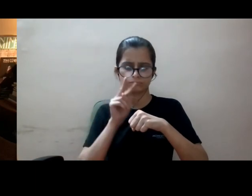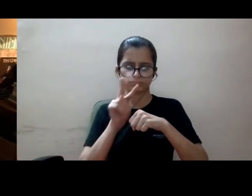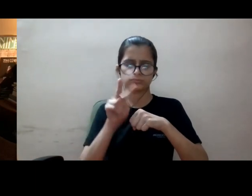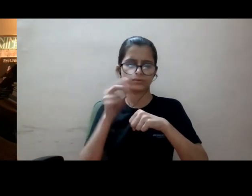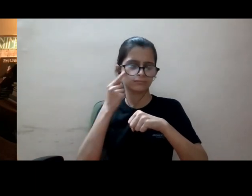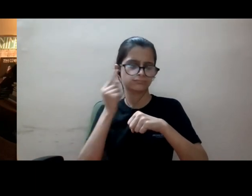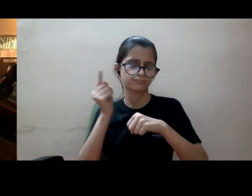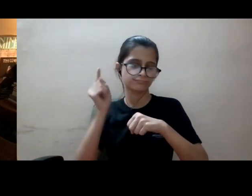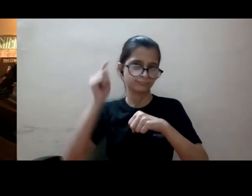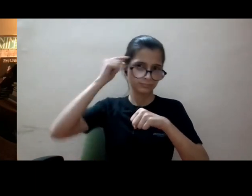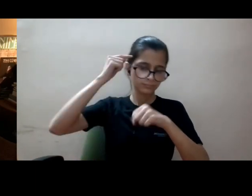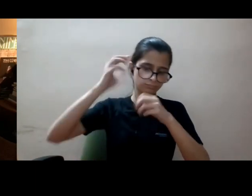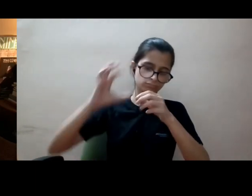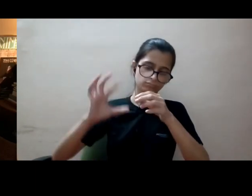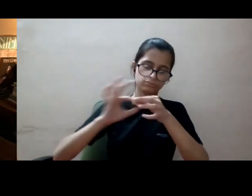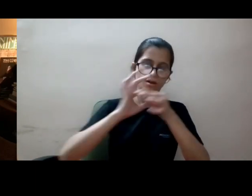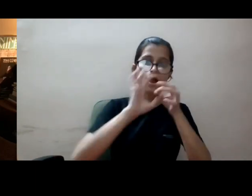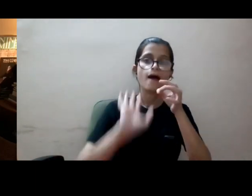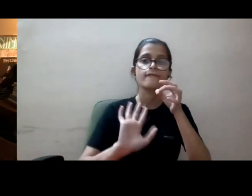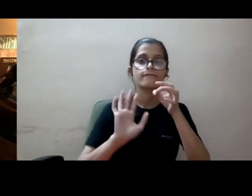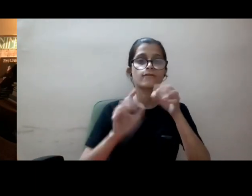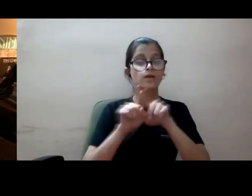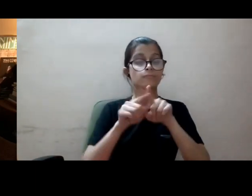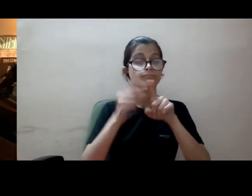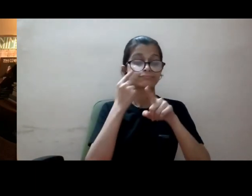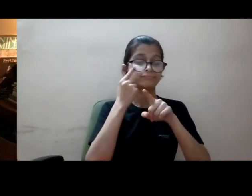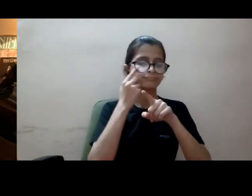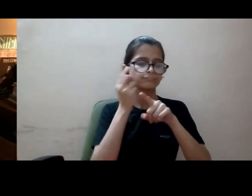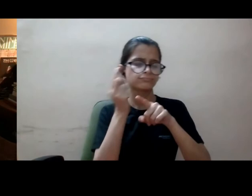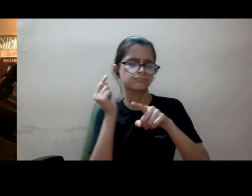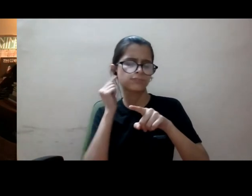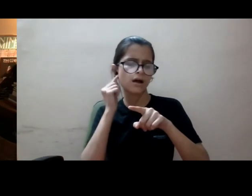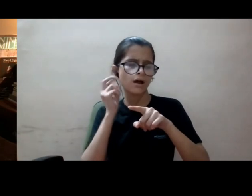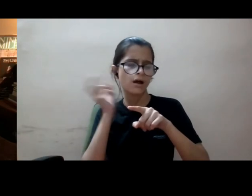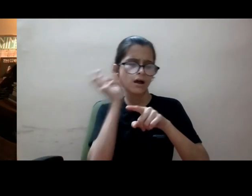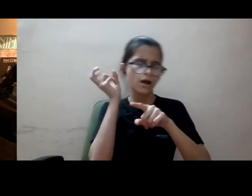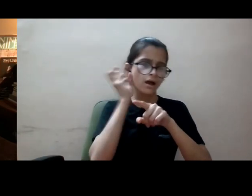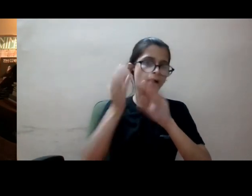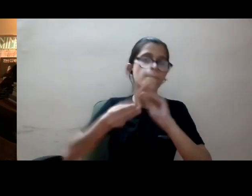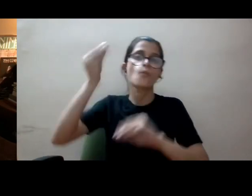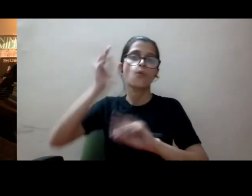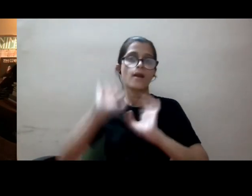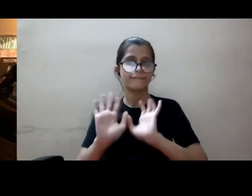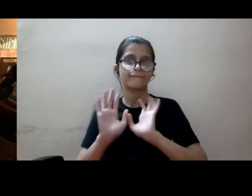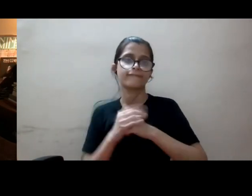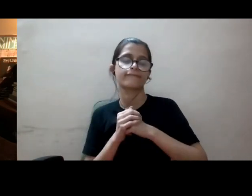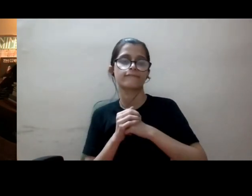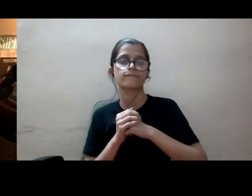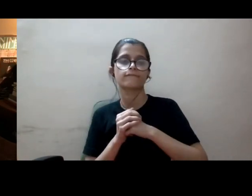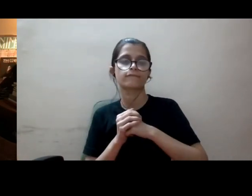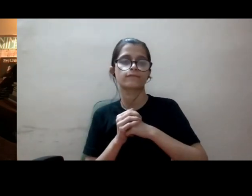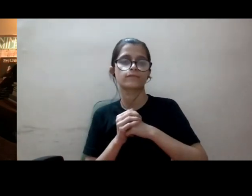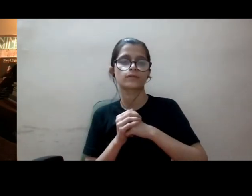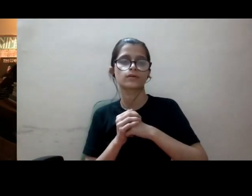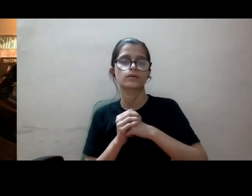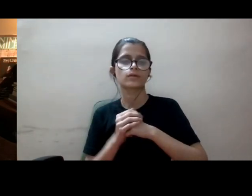our hearing. Right. And so we have much more advanced hearing. You know, this was always a debate in the